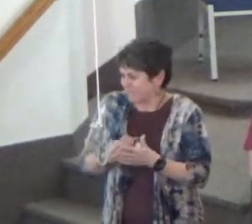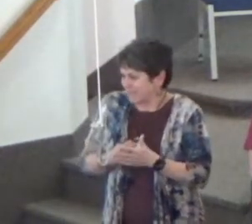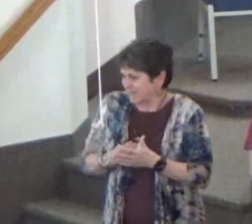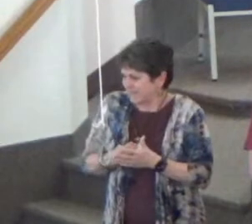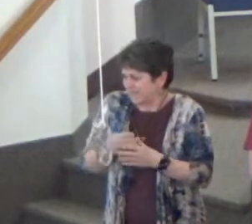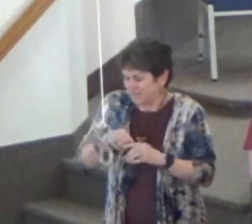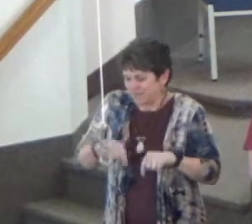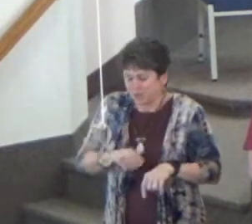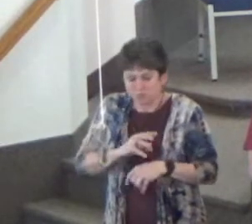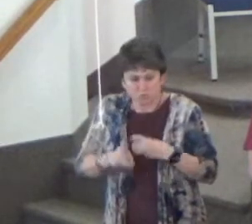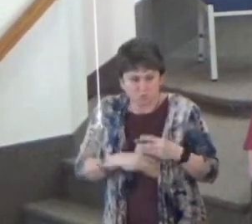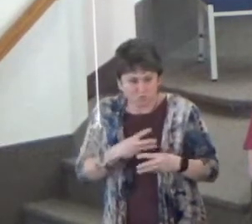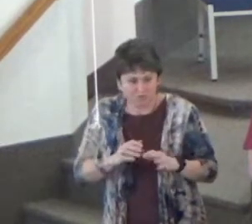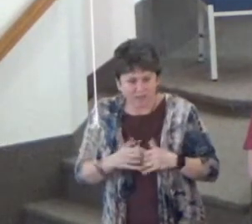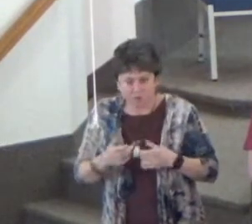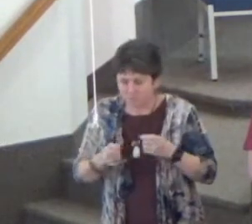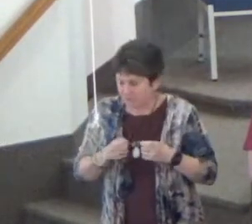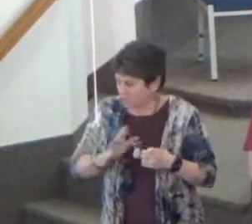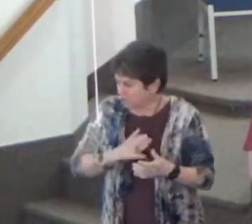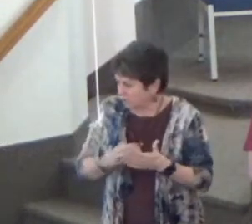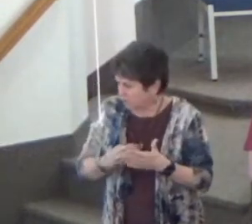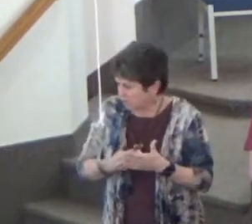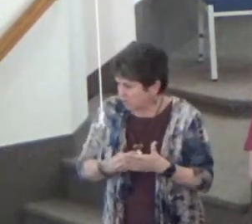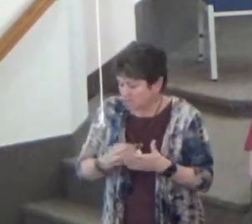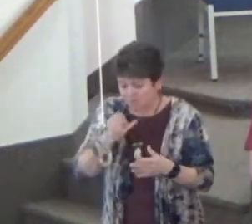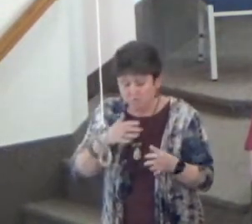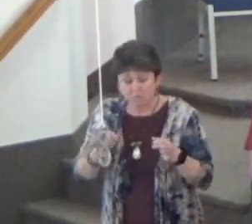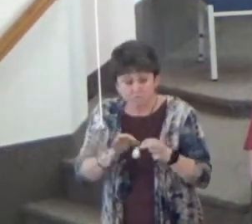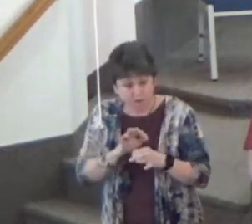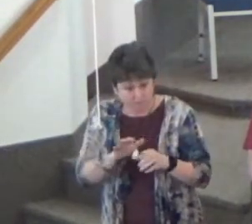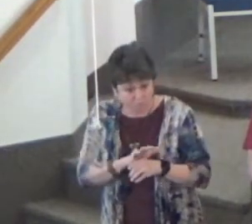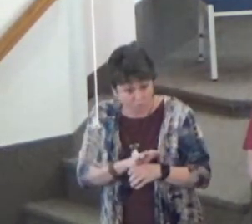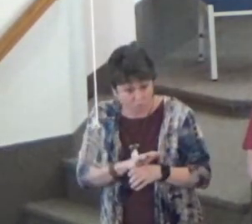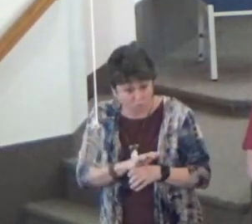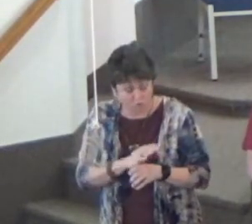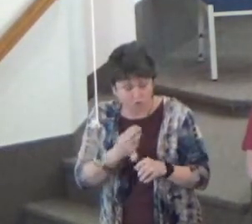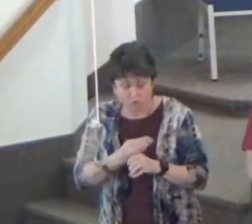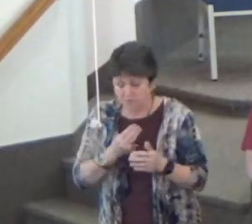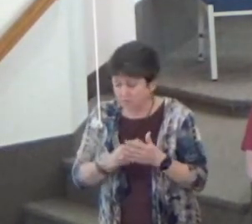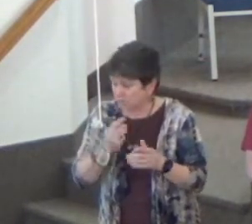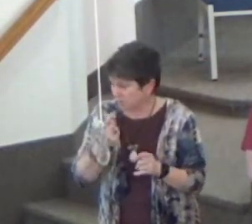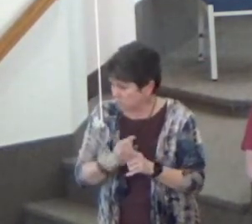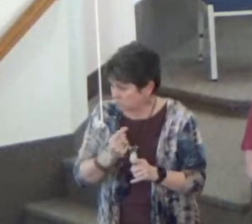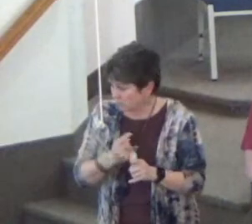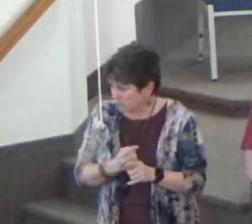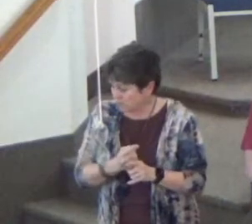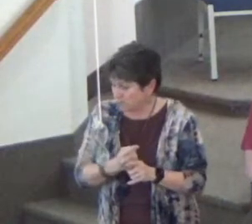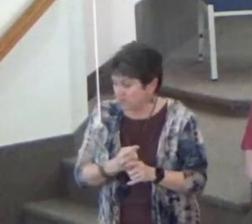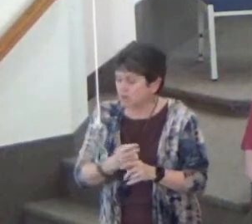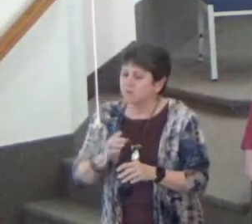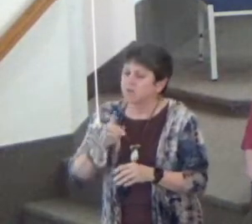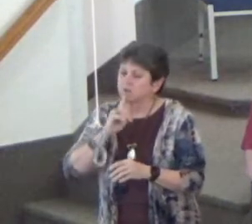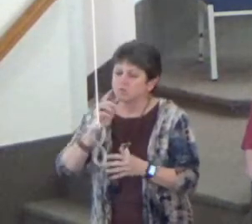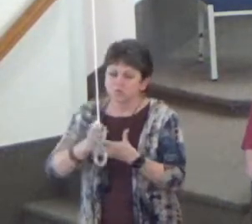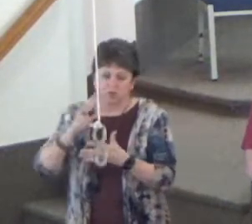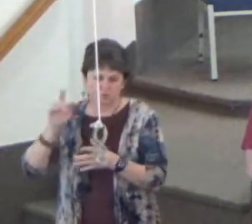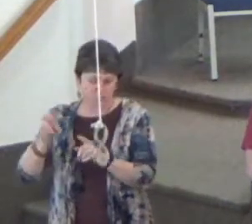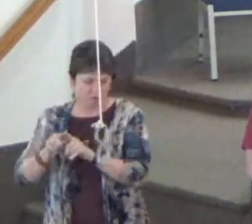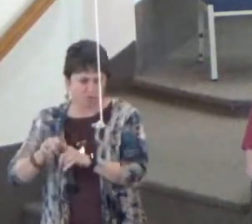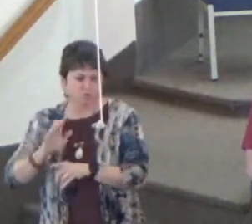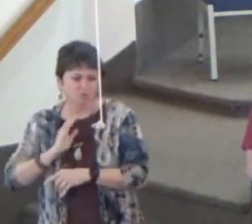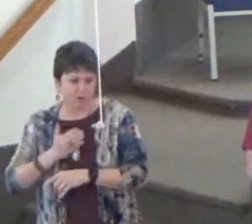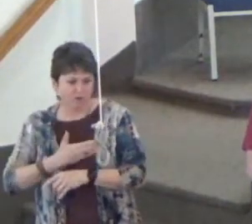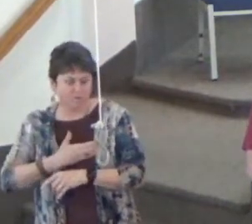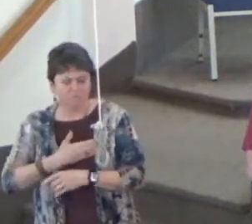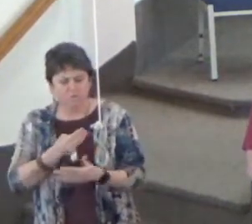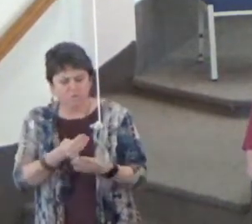this world. If we've been faithful in that, then true riches are also ours. And so